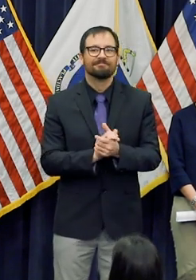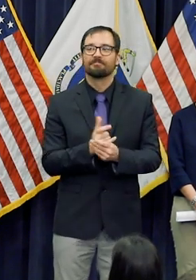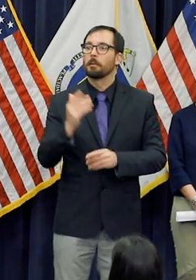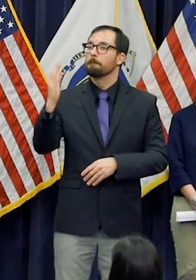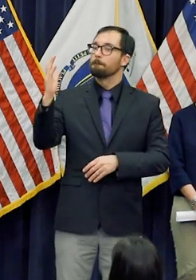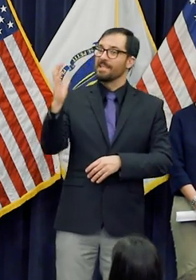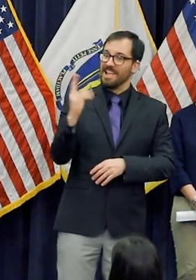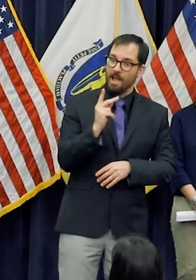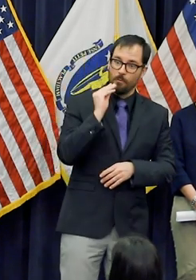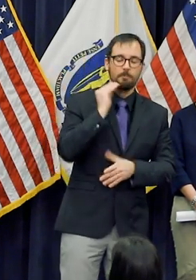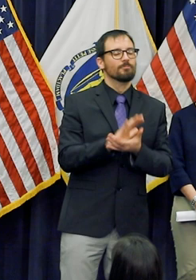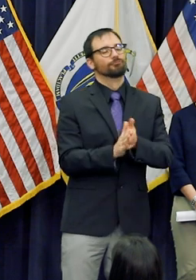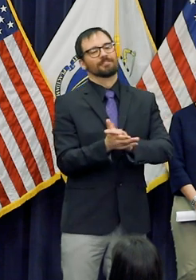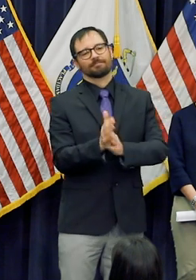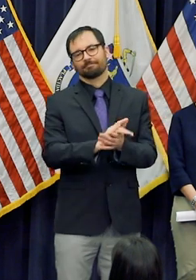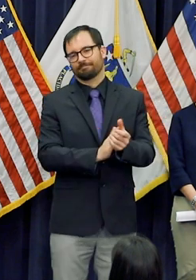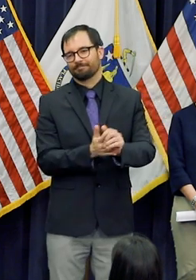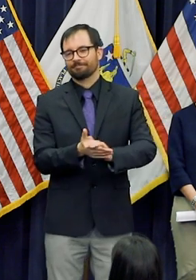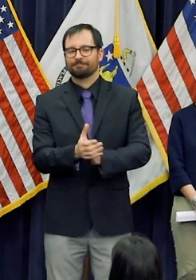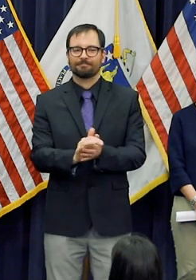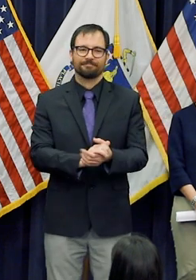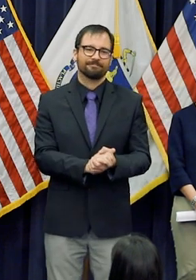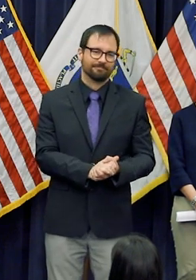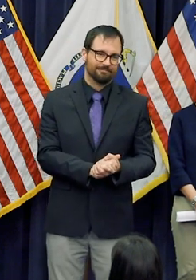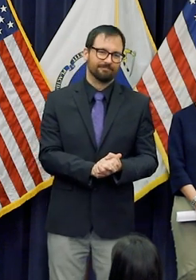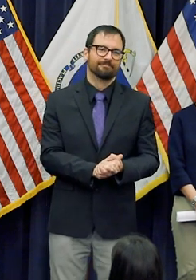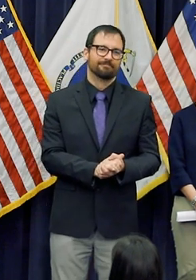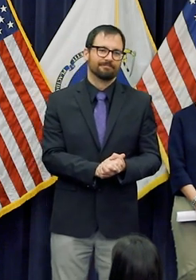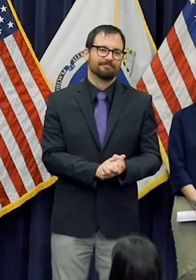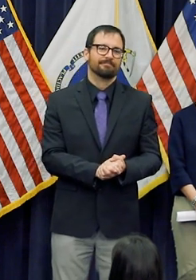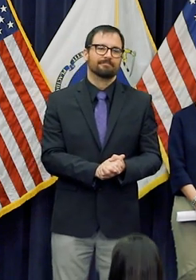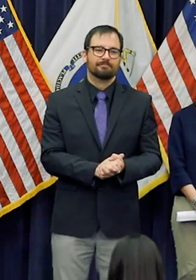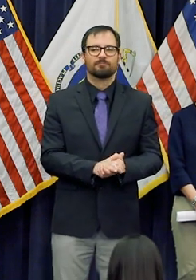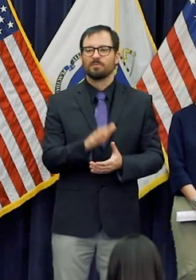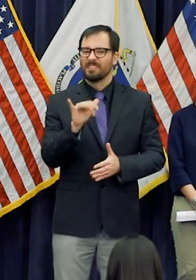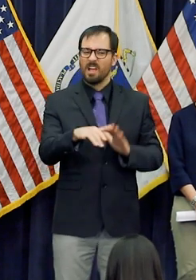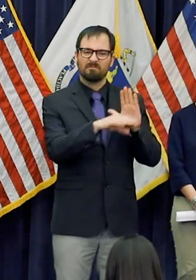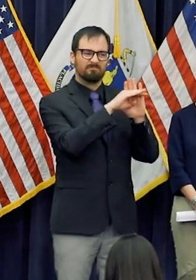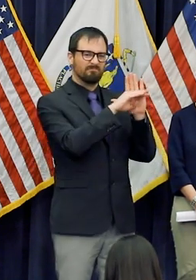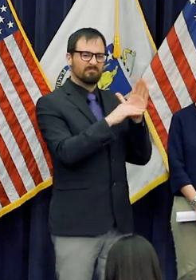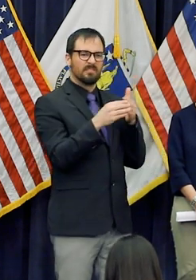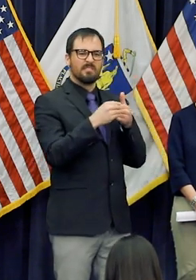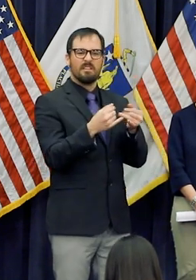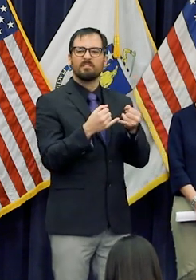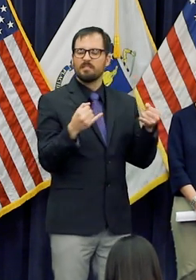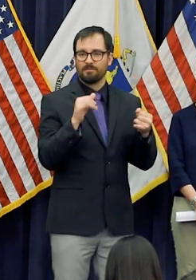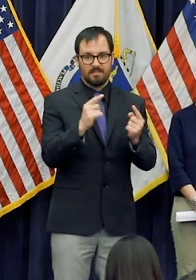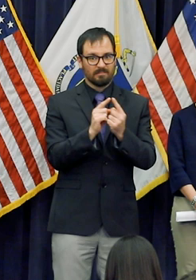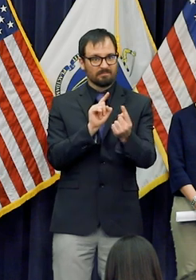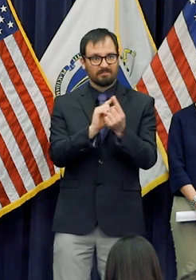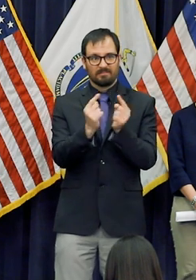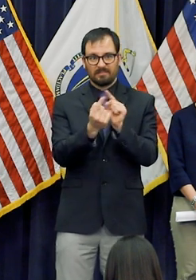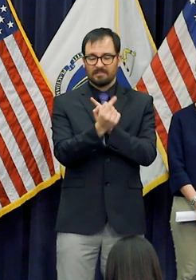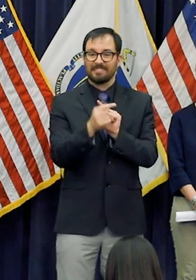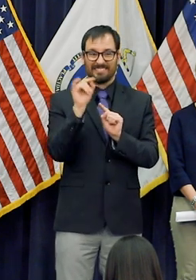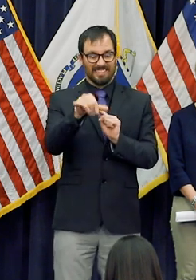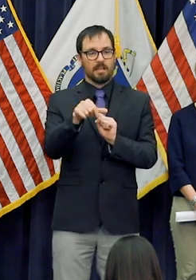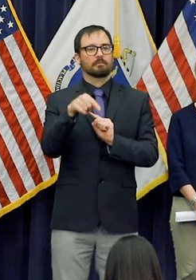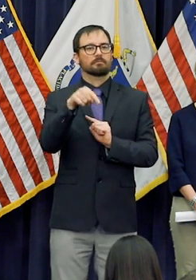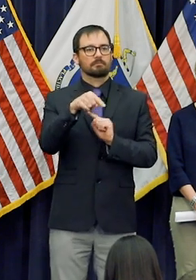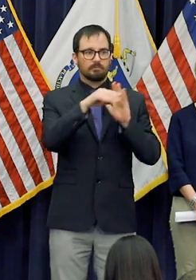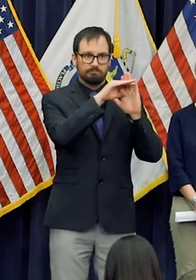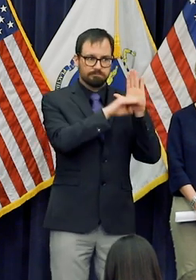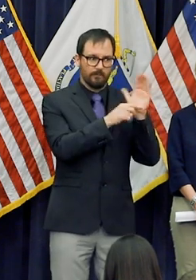If we ignore the guidelines on social distancing, we will be putting ourselves and everyone else at a much higher